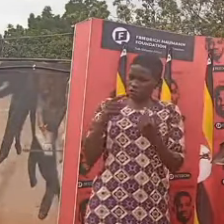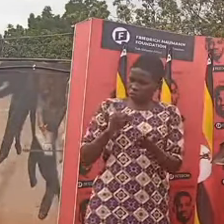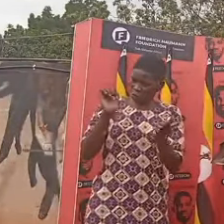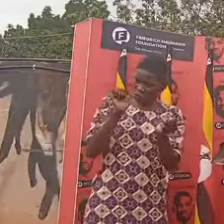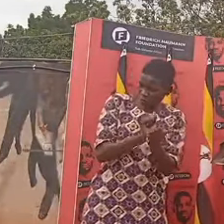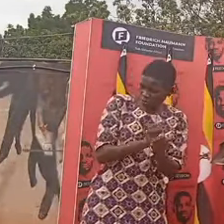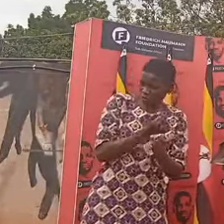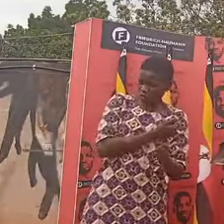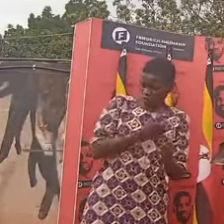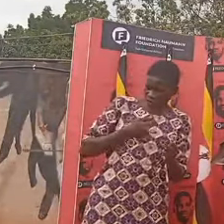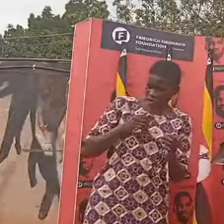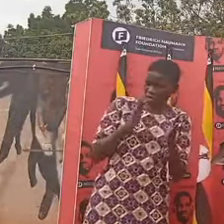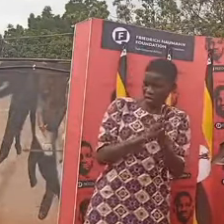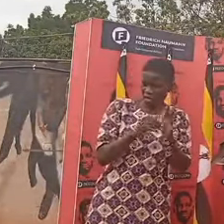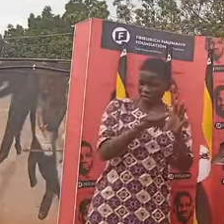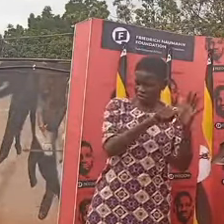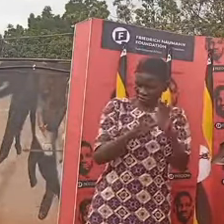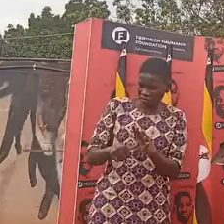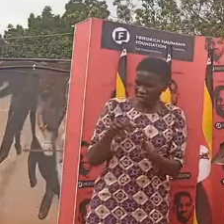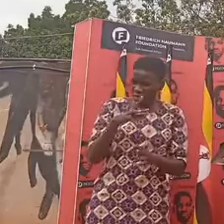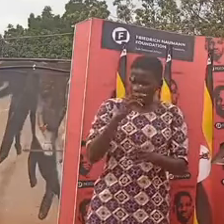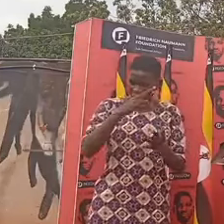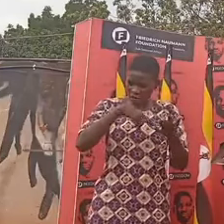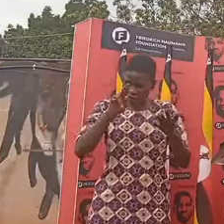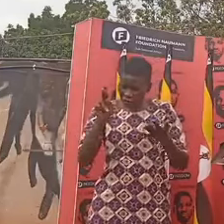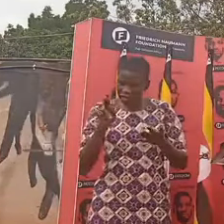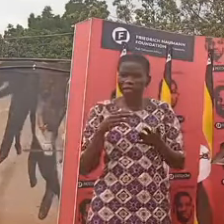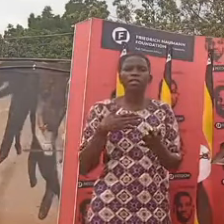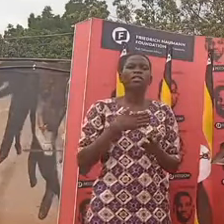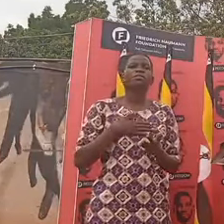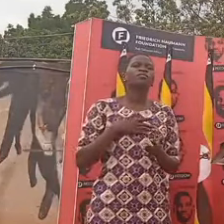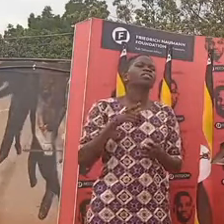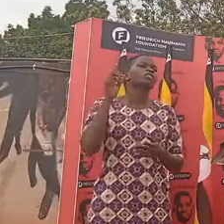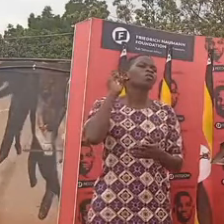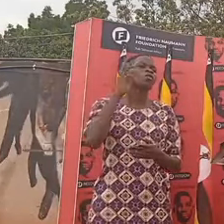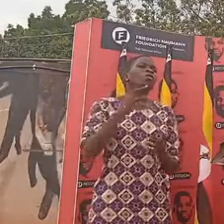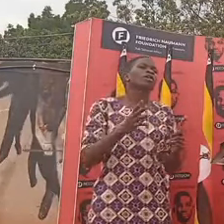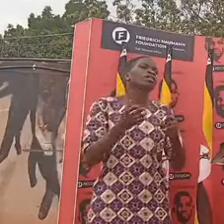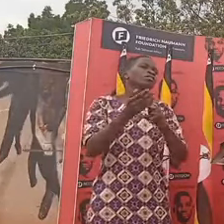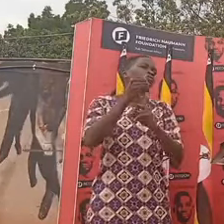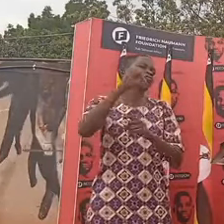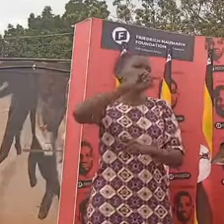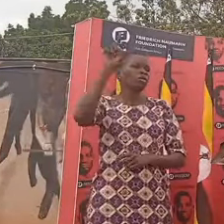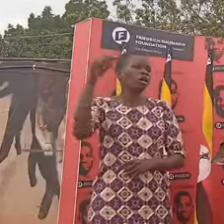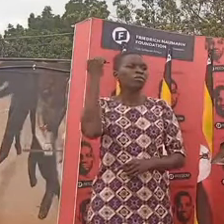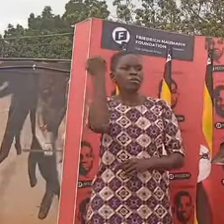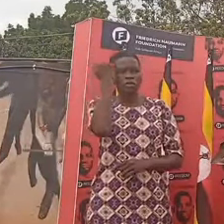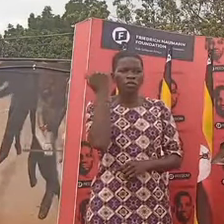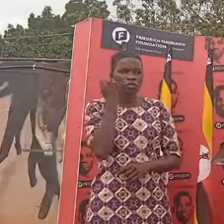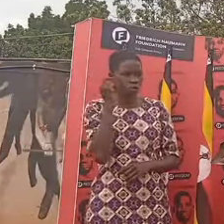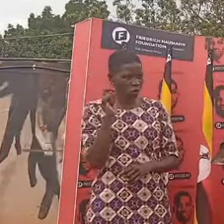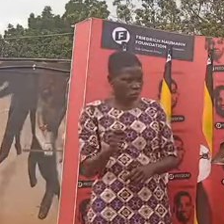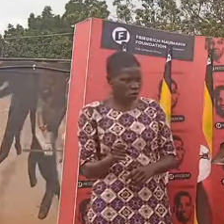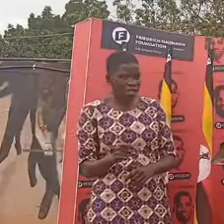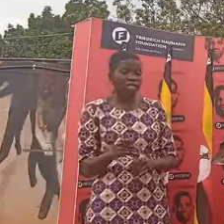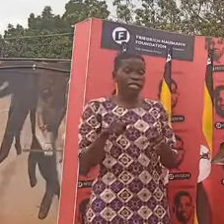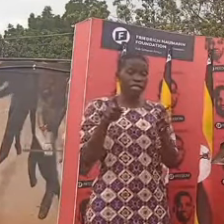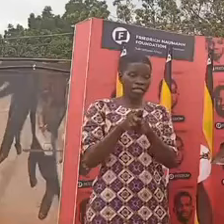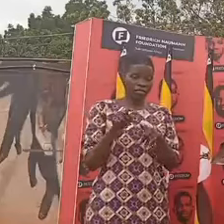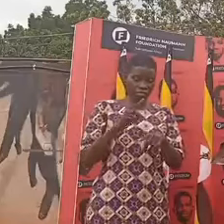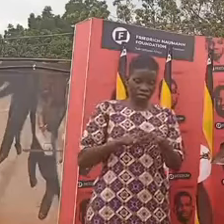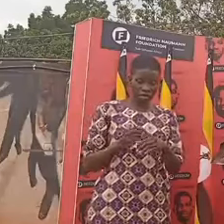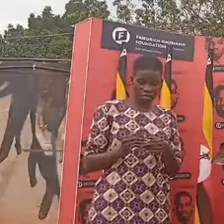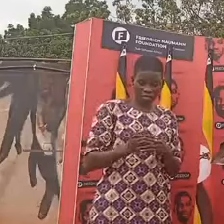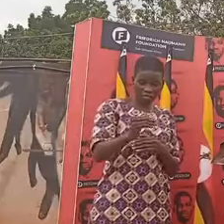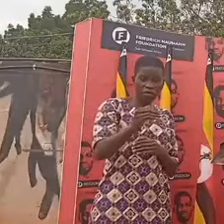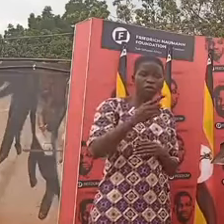ly'abakyala n'abantu bannayuganda abatalina musango era mu bbanga ttono tujja kubanga tubategeeza officers